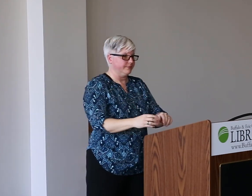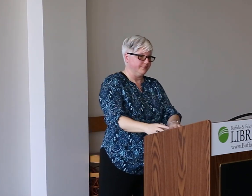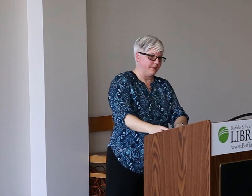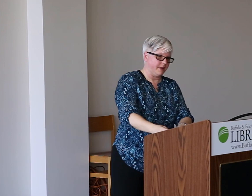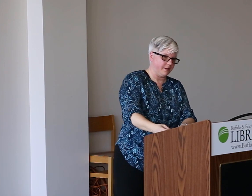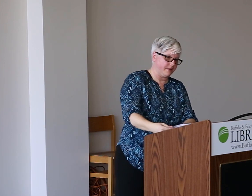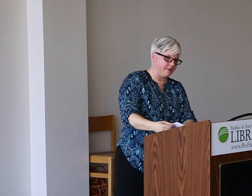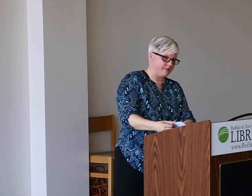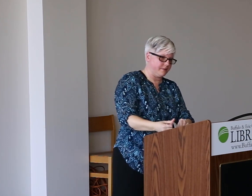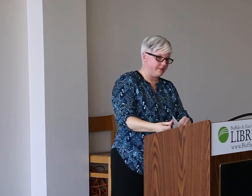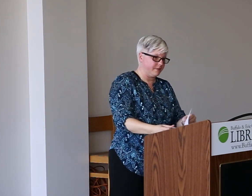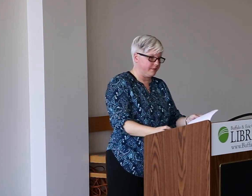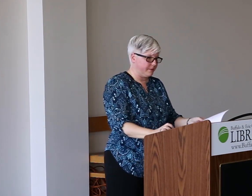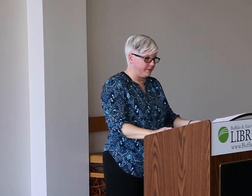and my son,